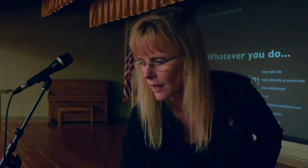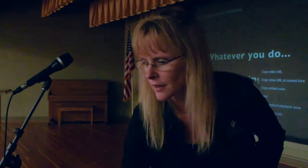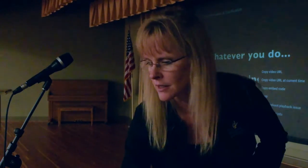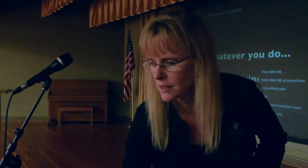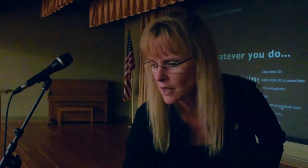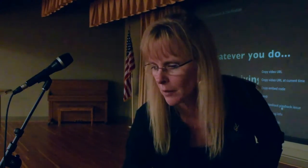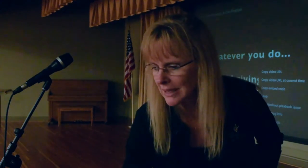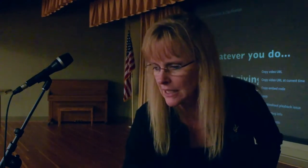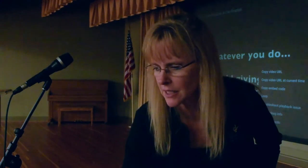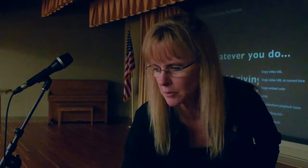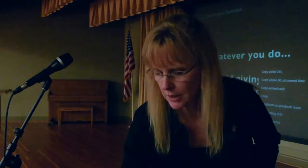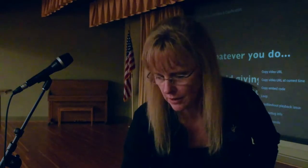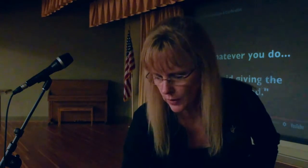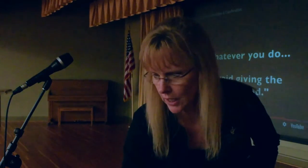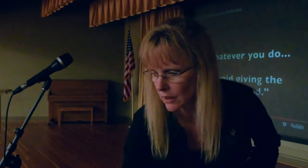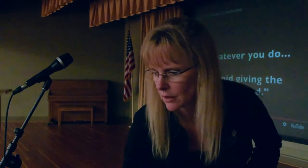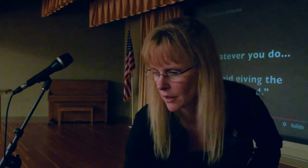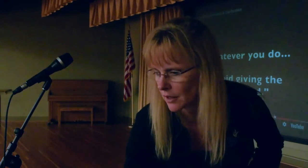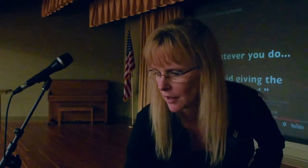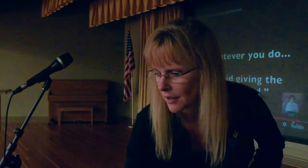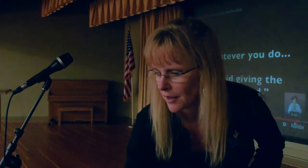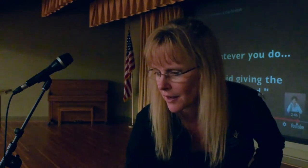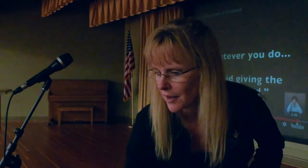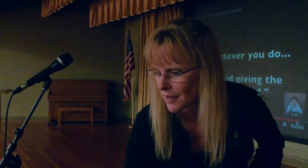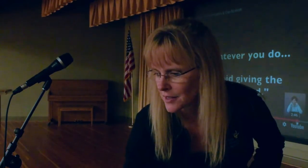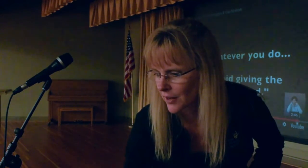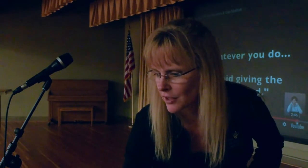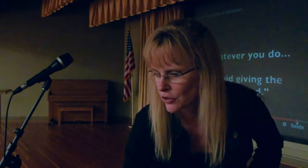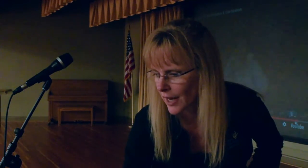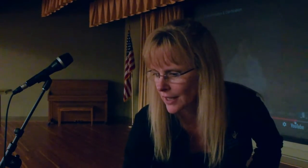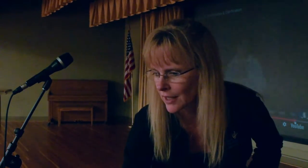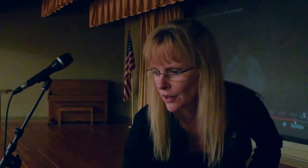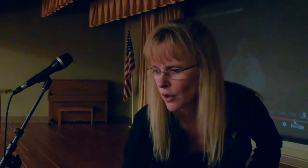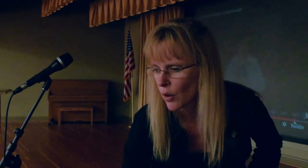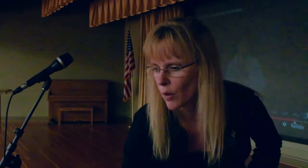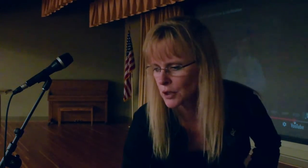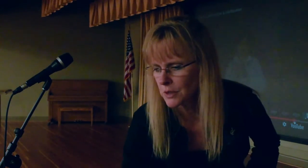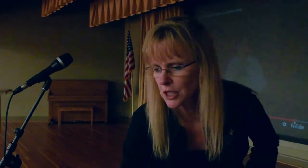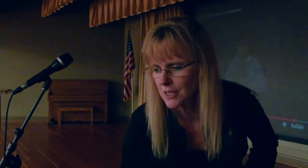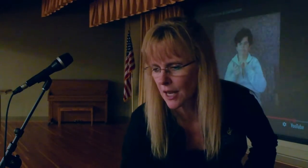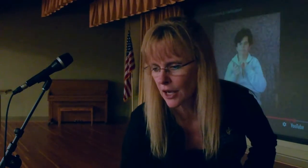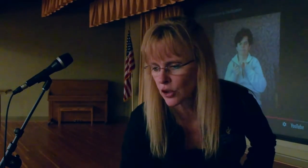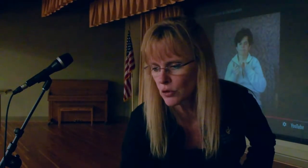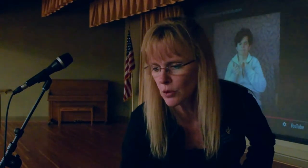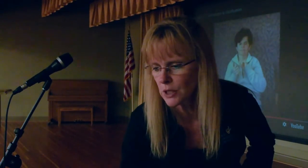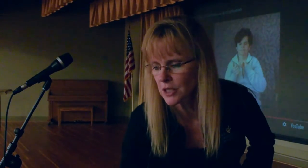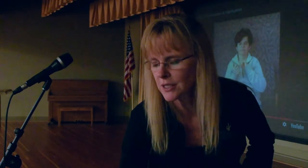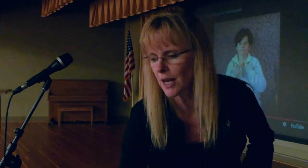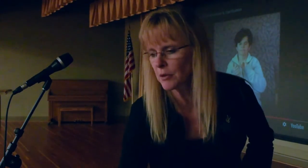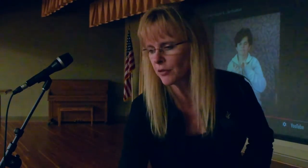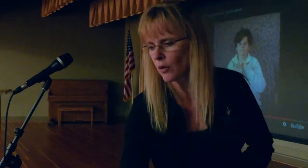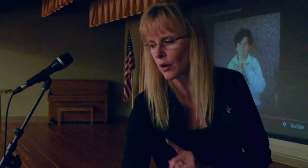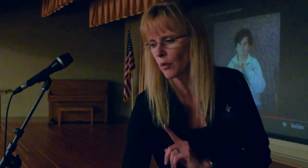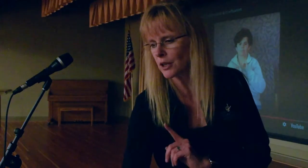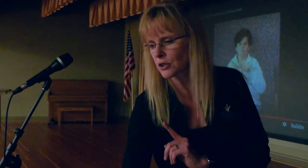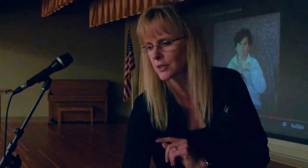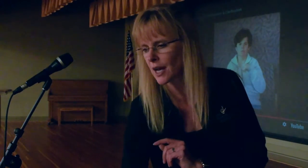okay, this is not pleasing me. Quit it. See if I can drag it here. Watch what she signed. You knew what she signed before. Watch her